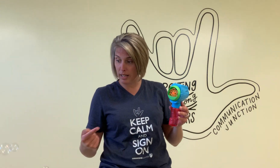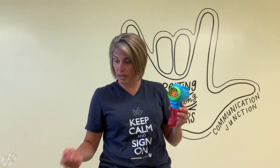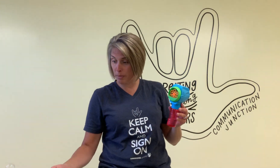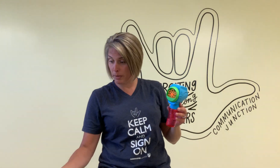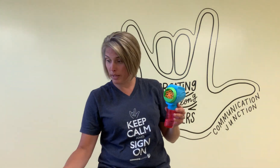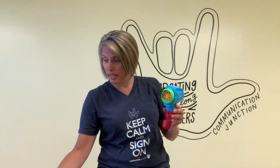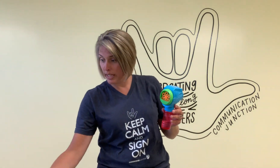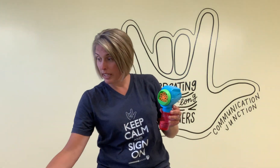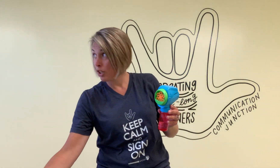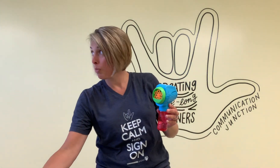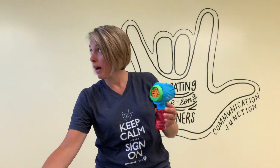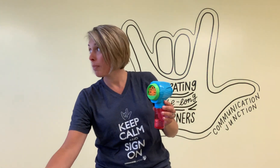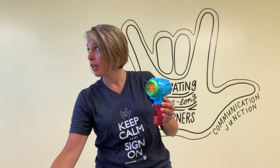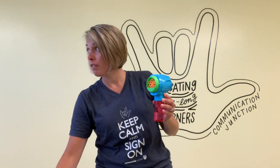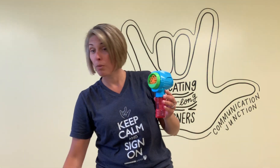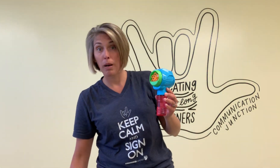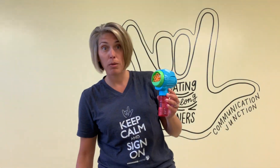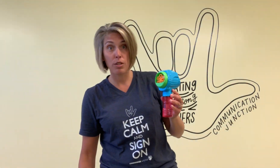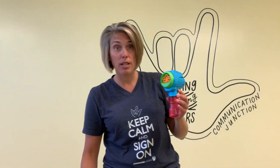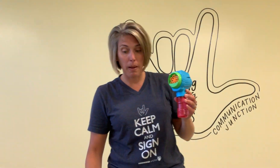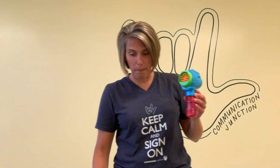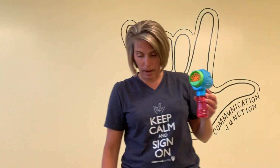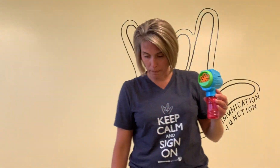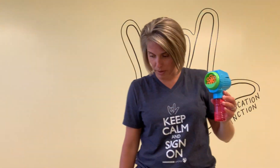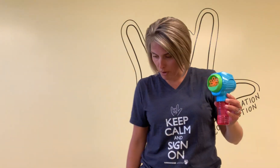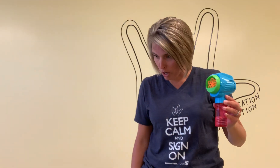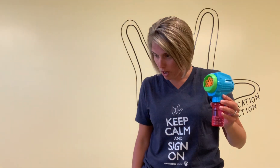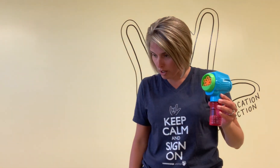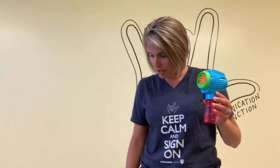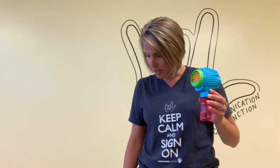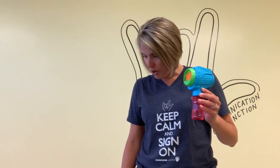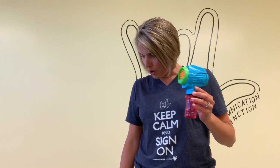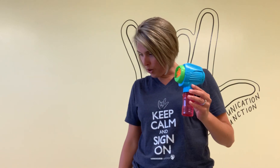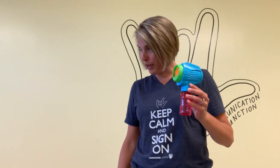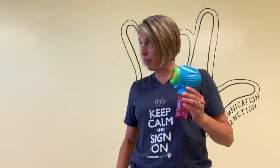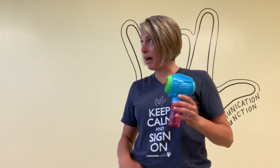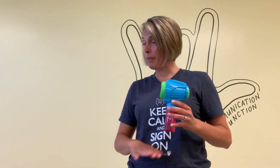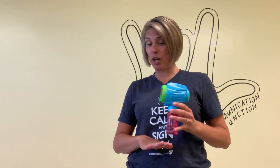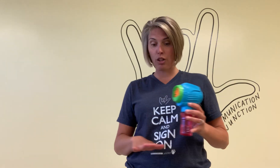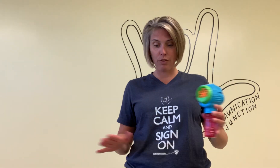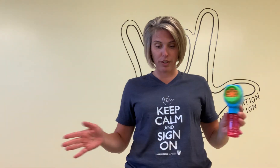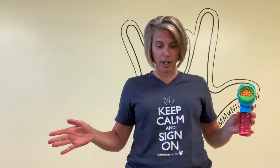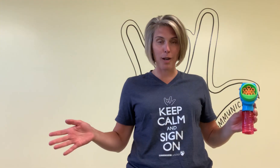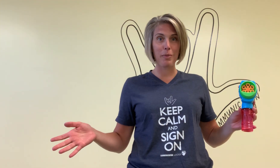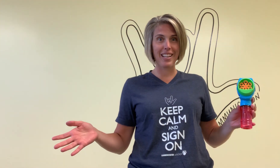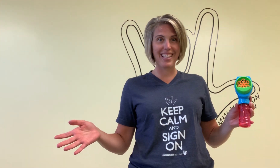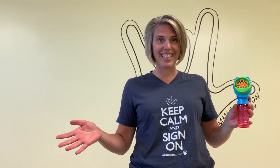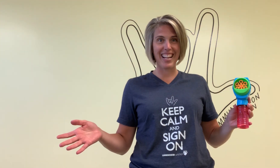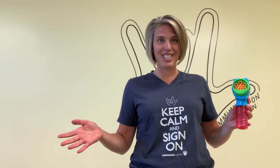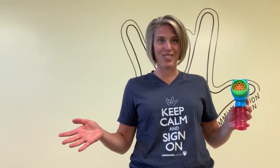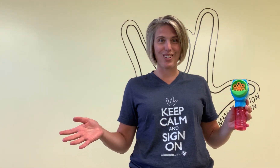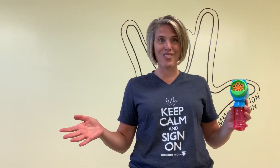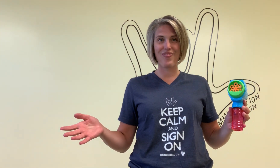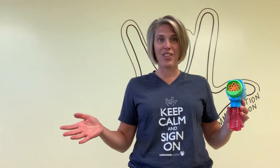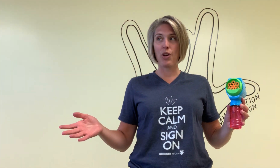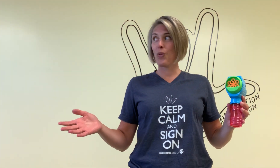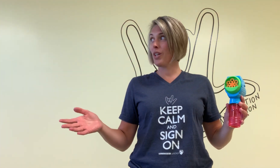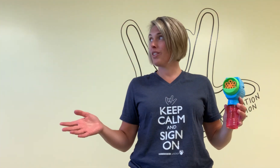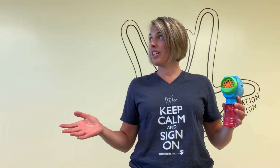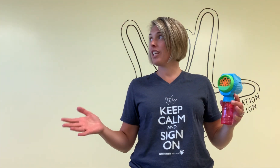pop. Can you pop all of your bubbles? Pop them all. Oh, they're popping all over the carpeting in the classroom. What do you think? Can